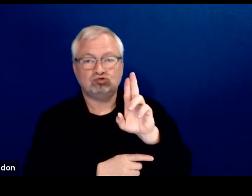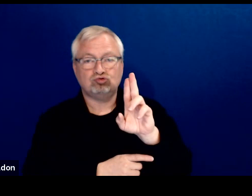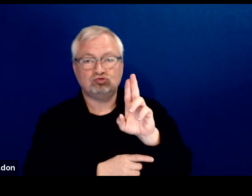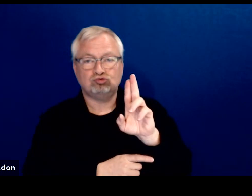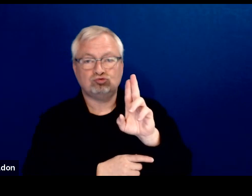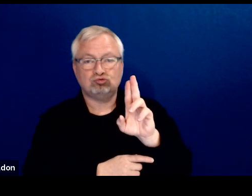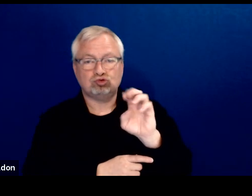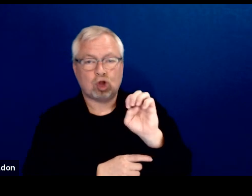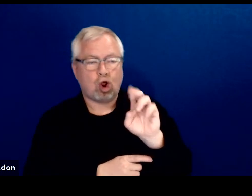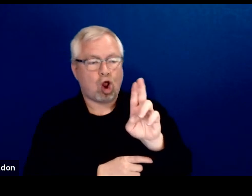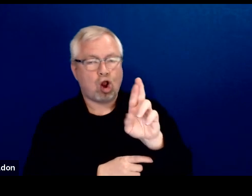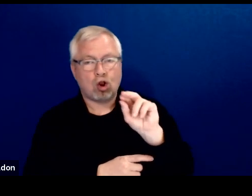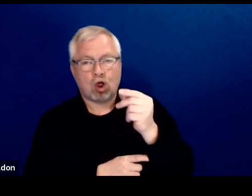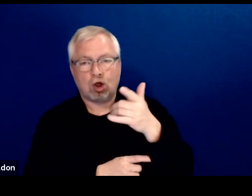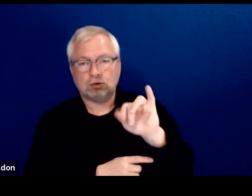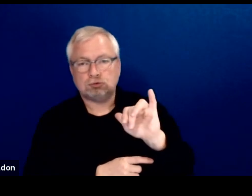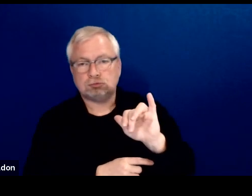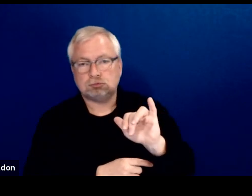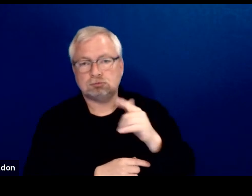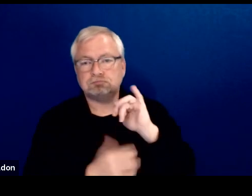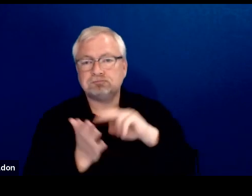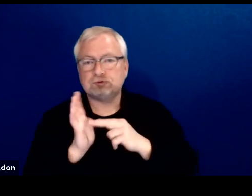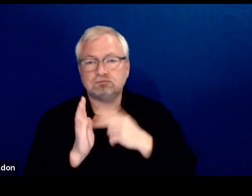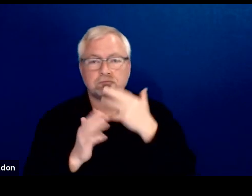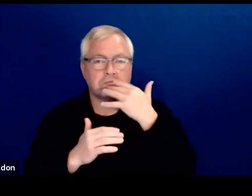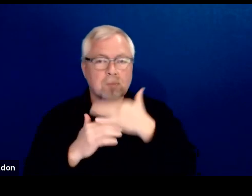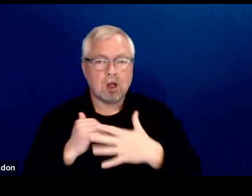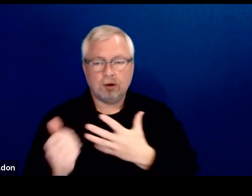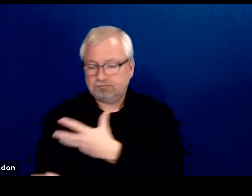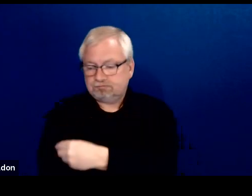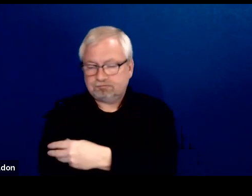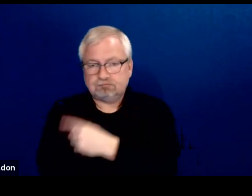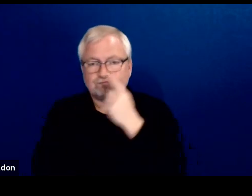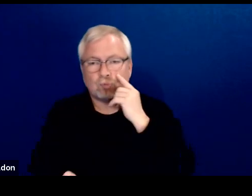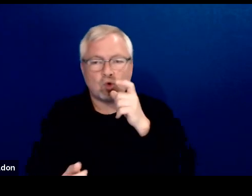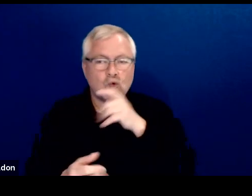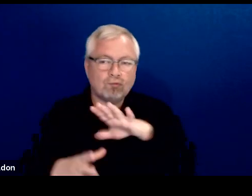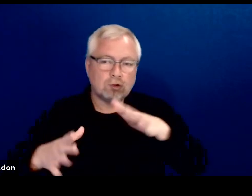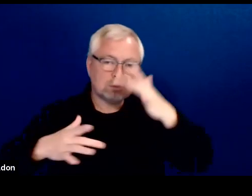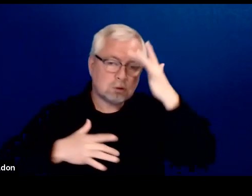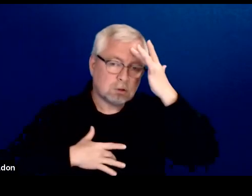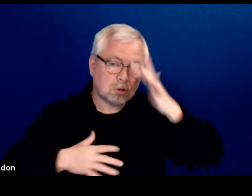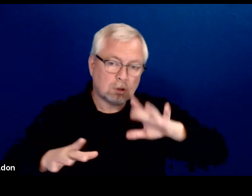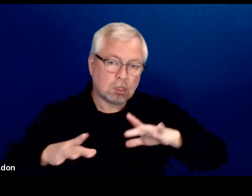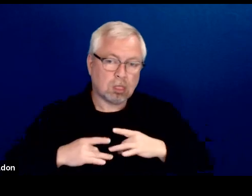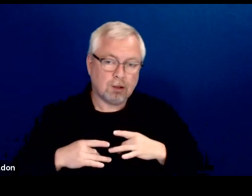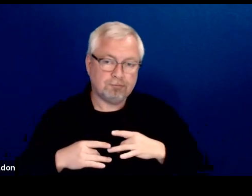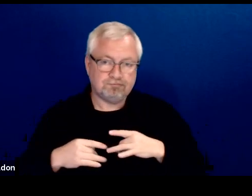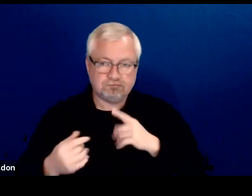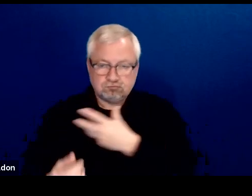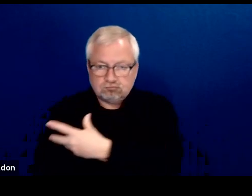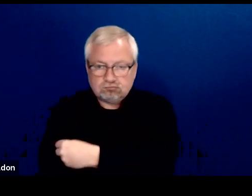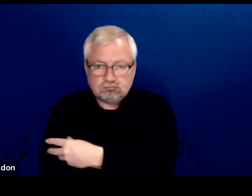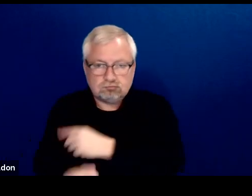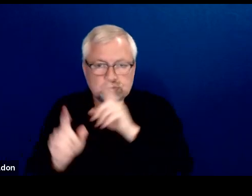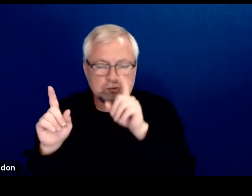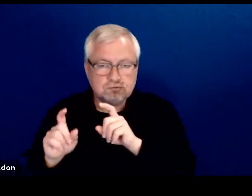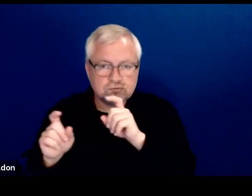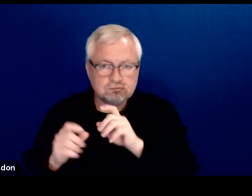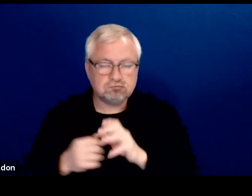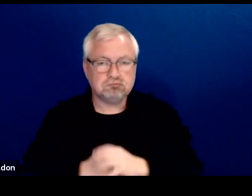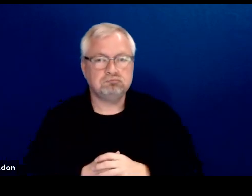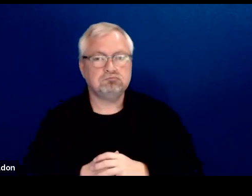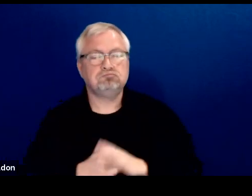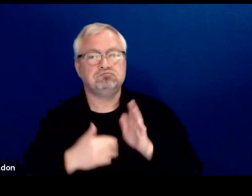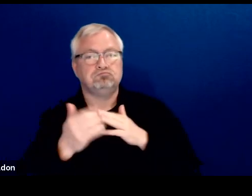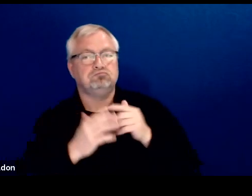us. So, I don't know, this one, Commissioner Malcolm, do you want to talk a little bit about this, about where we're at on